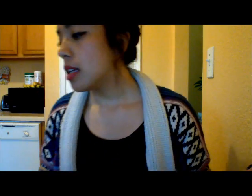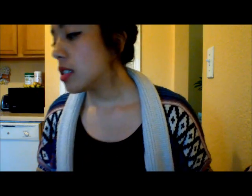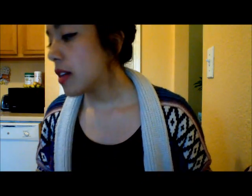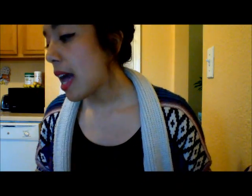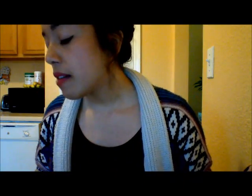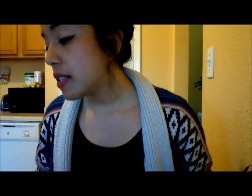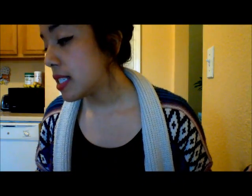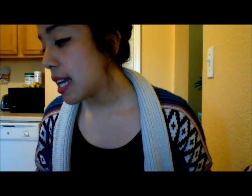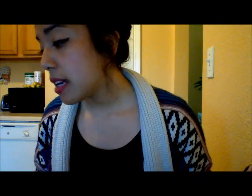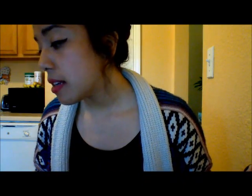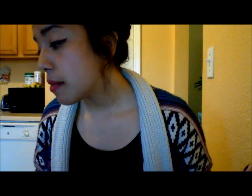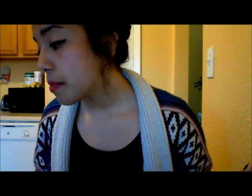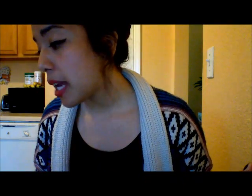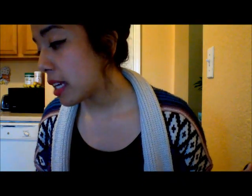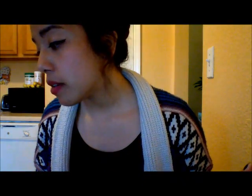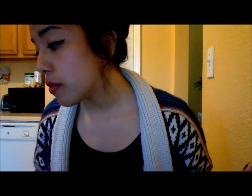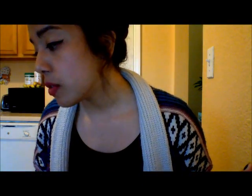To have a debt paid in full.